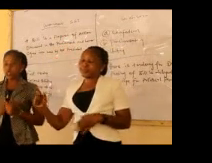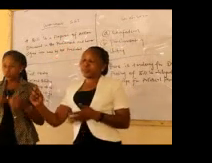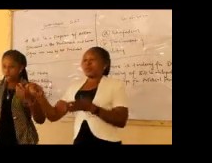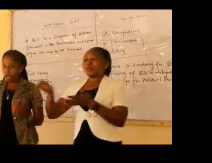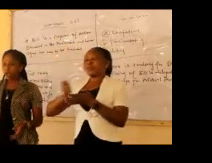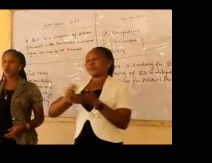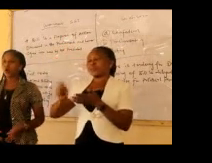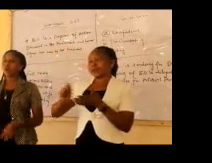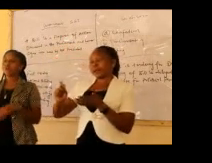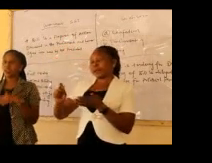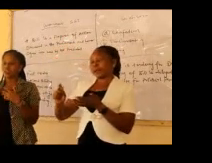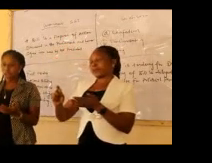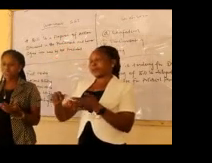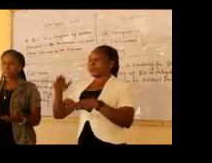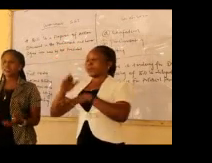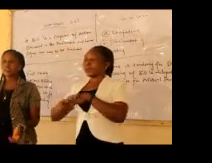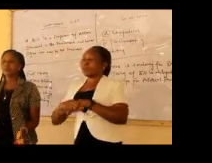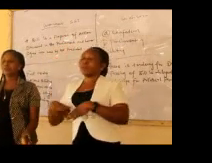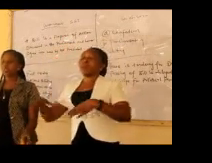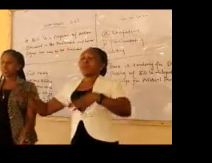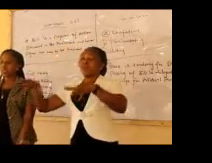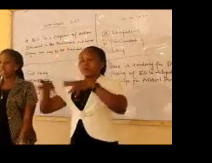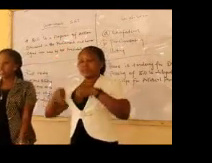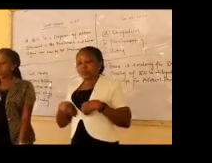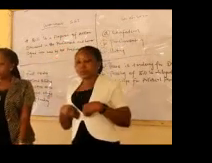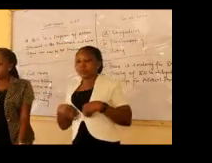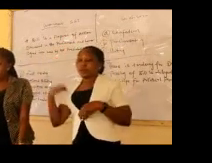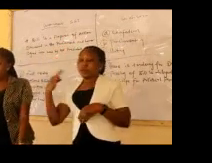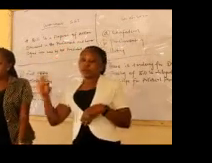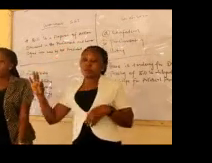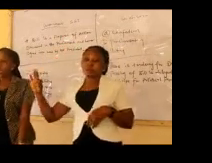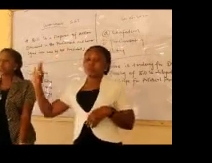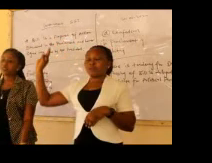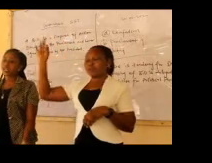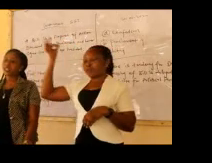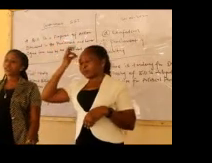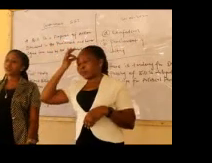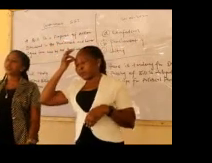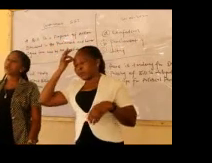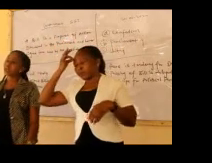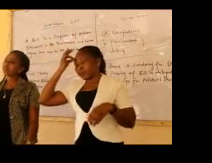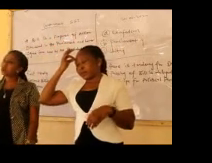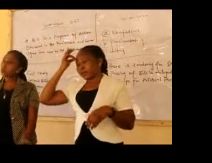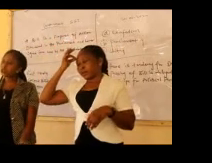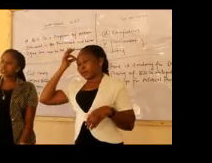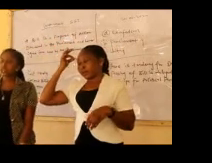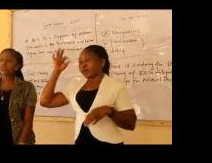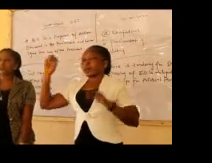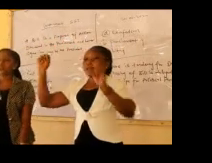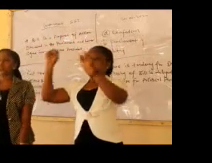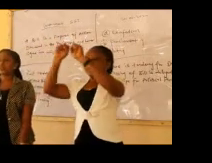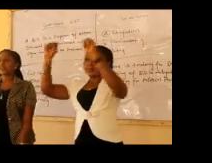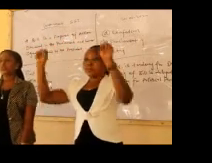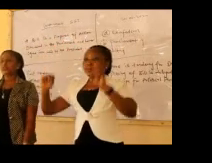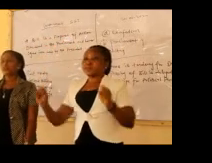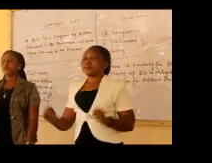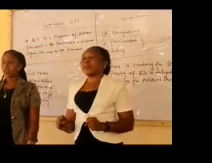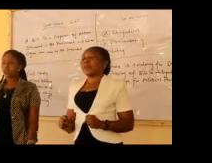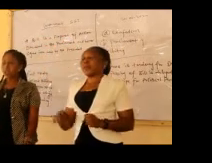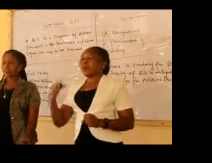in Nigeria or federalism in Nigeria. In other words, they are telling us to write the origin of